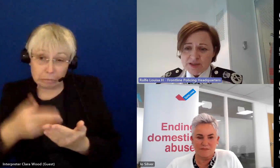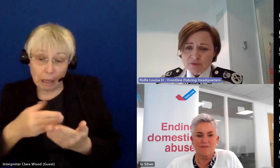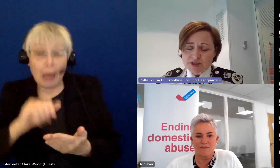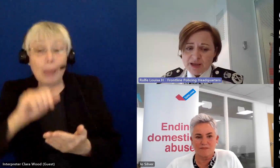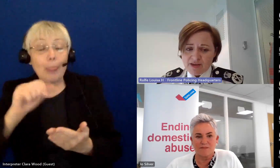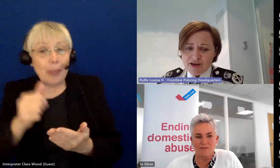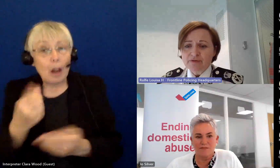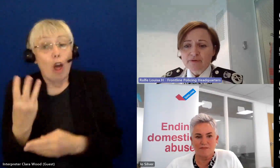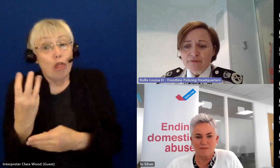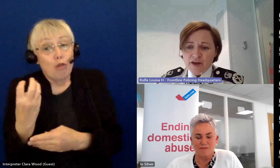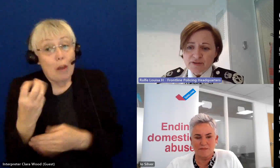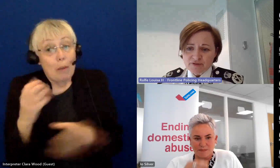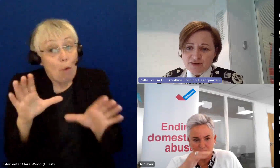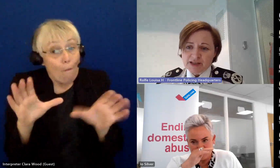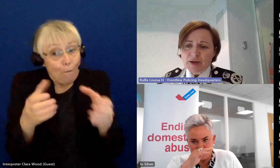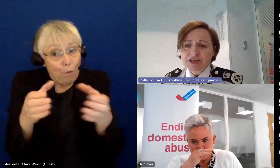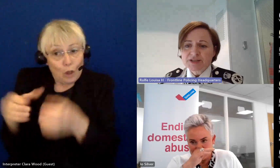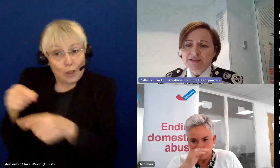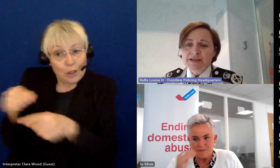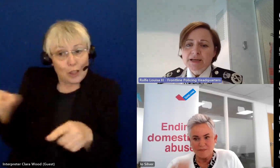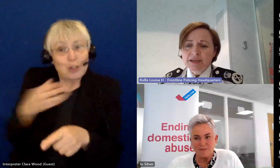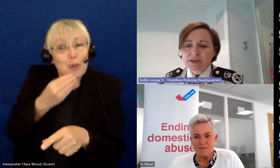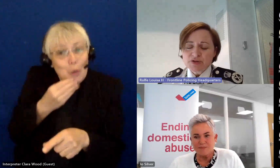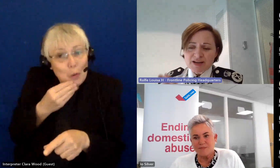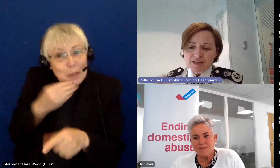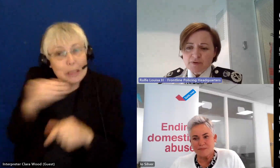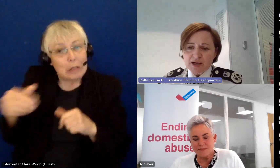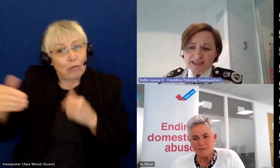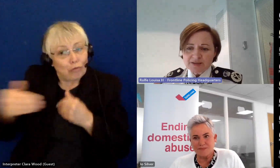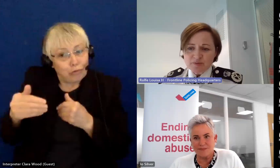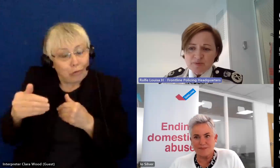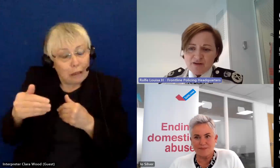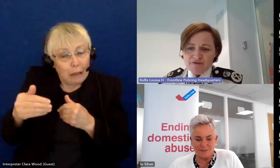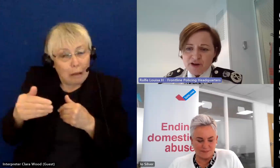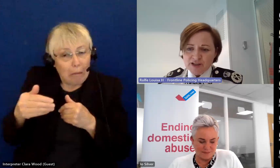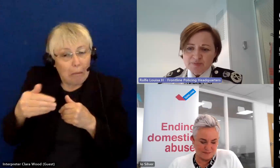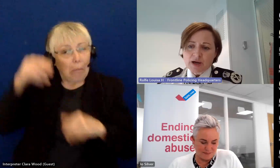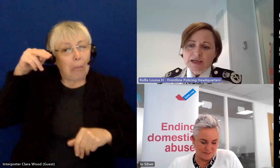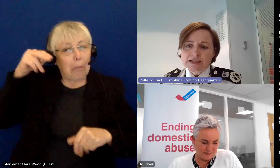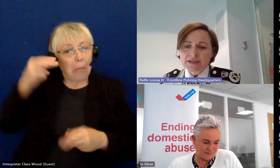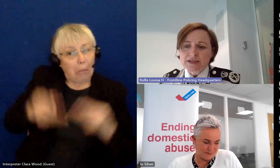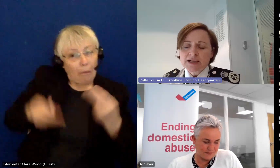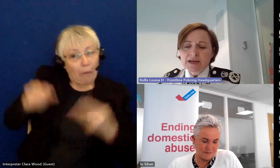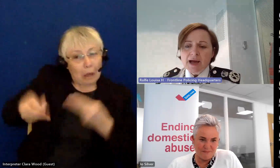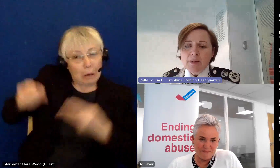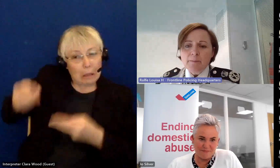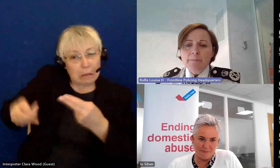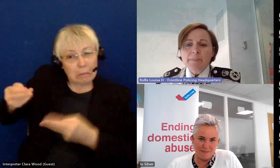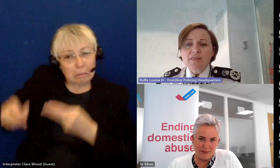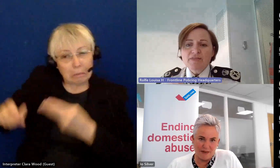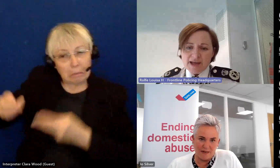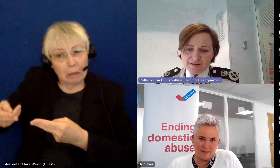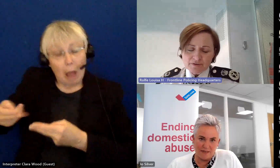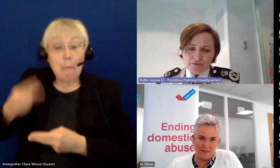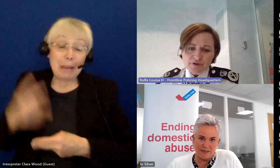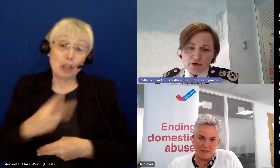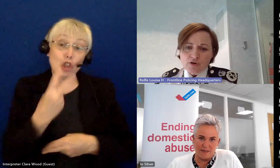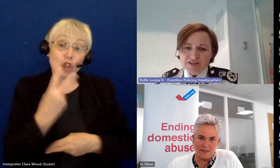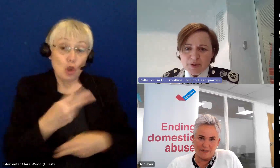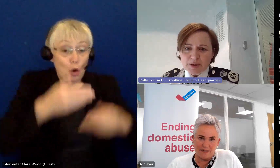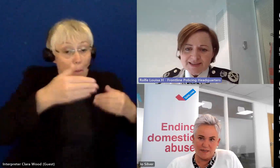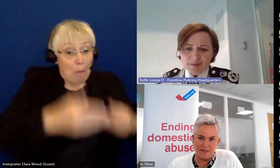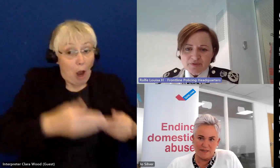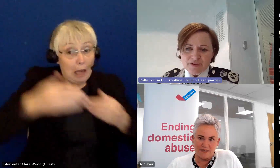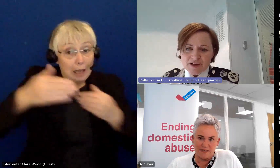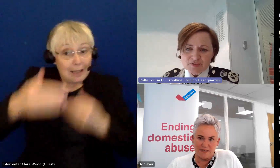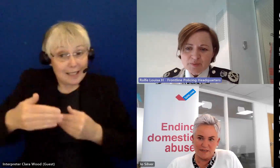6 forces altogether, for further evaluation to address findings from that first pilot. Then through the